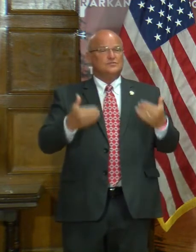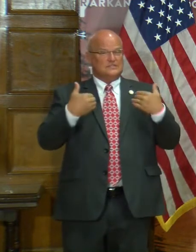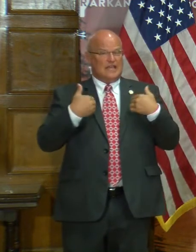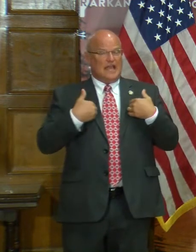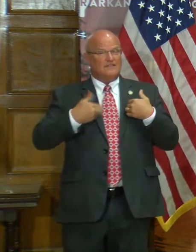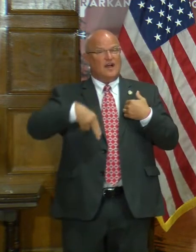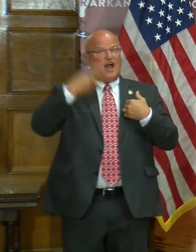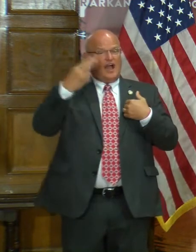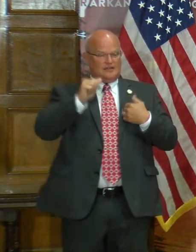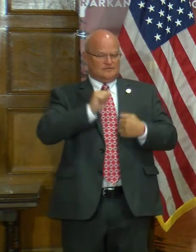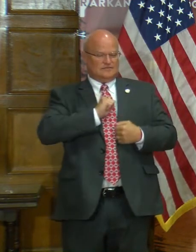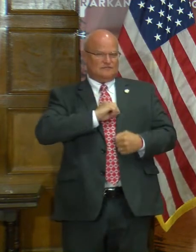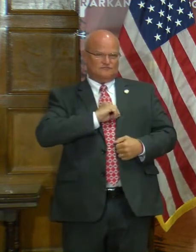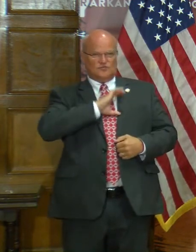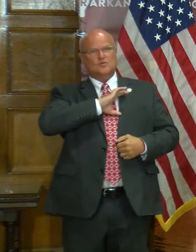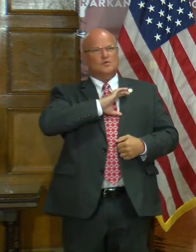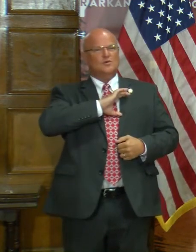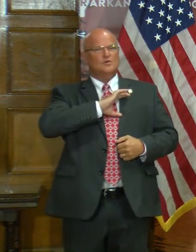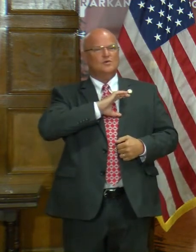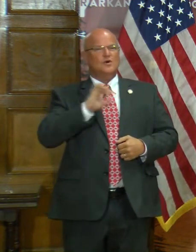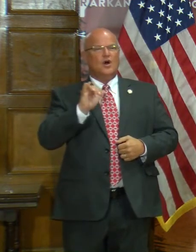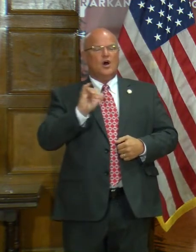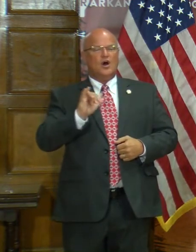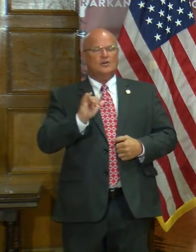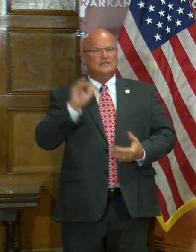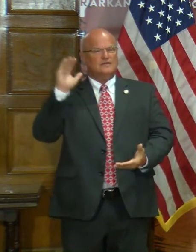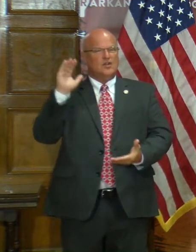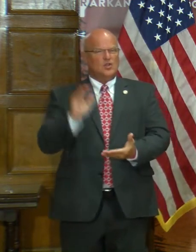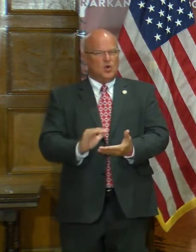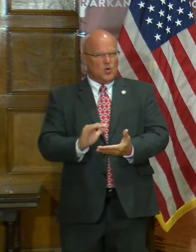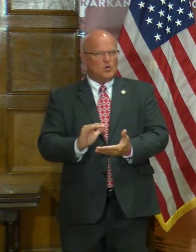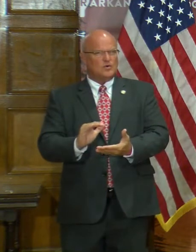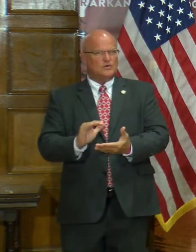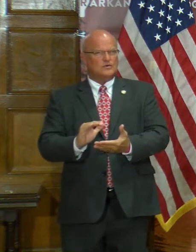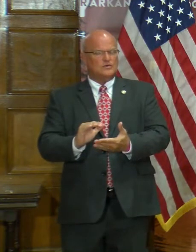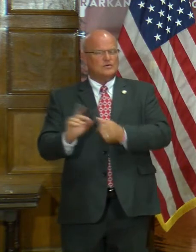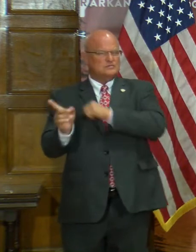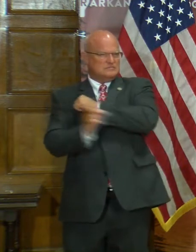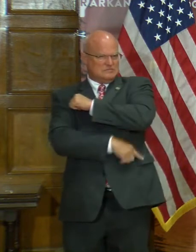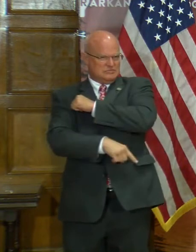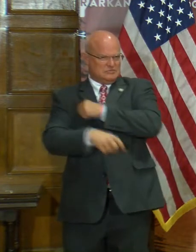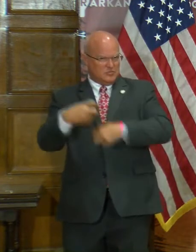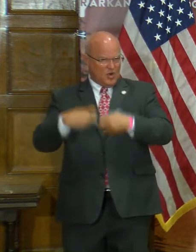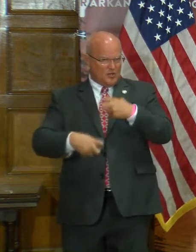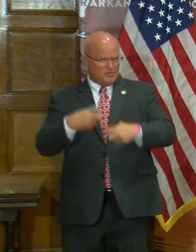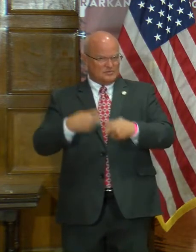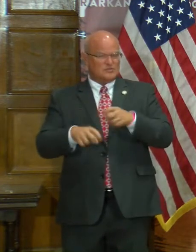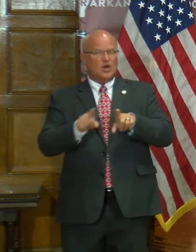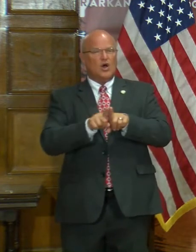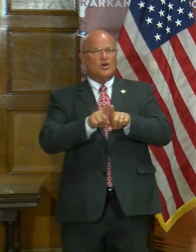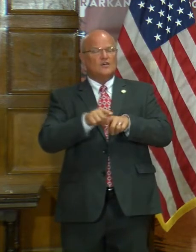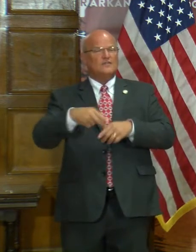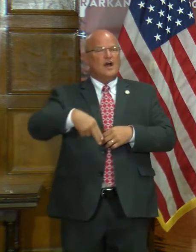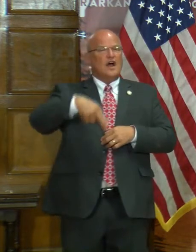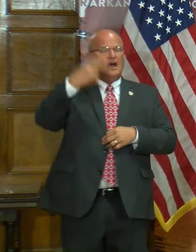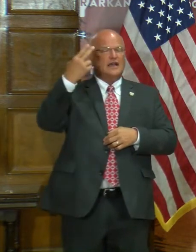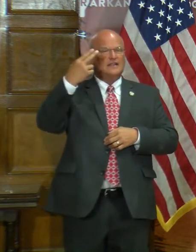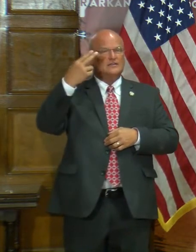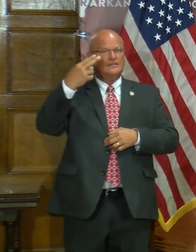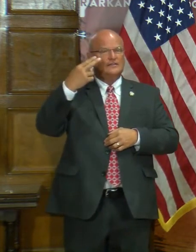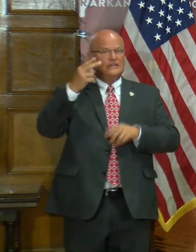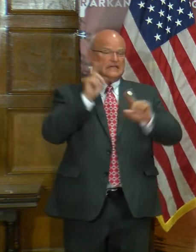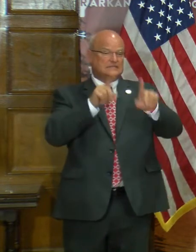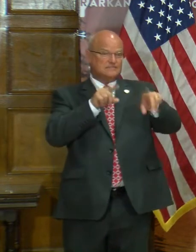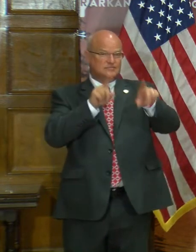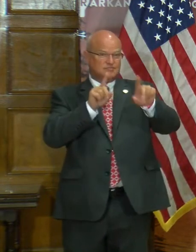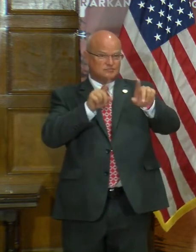higher self-esteem. They also have lower incidences of disciplinary issues, and they also have higher